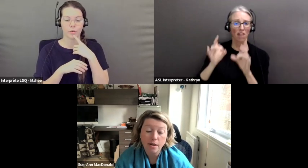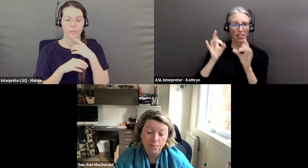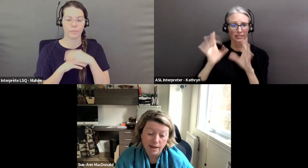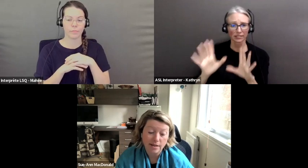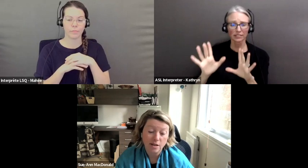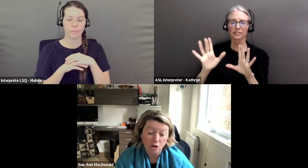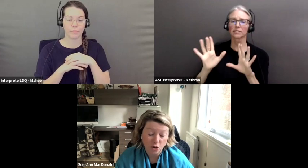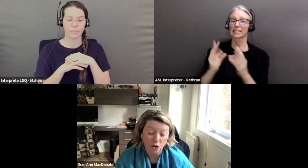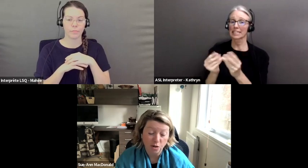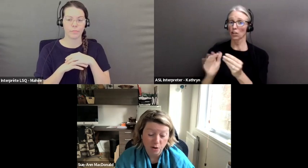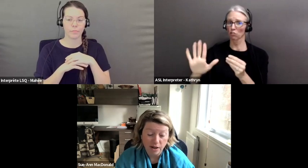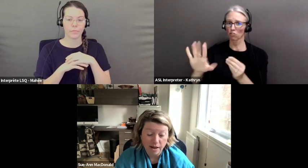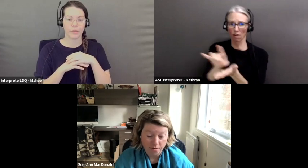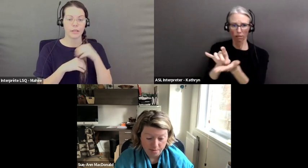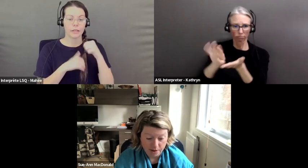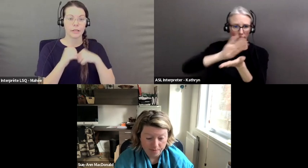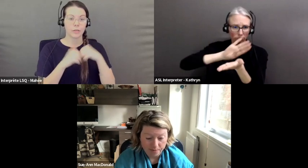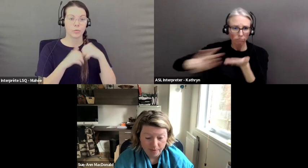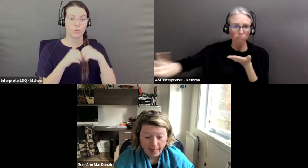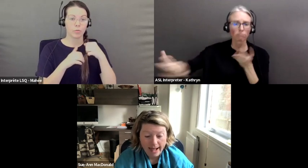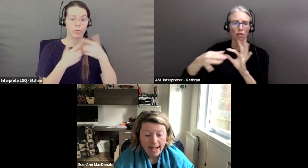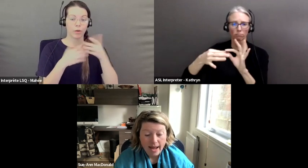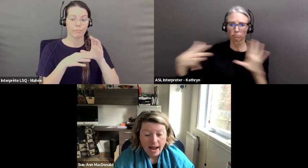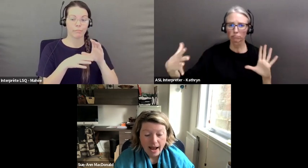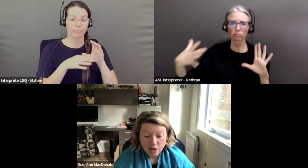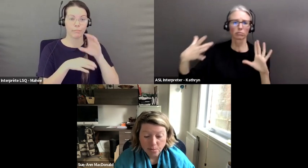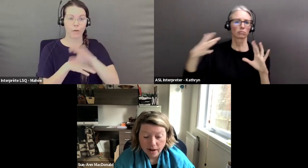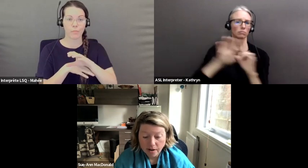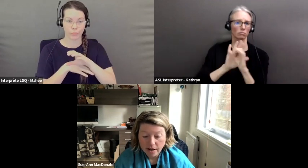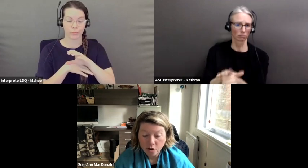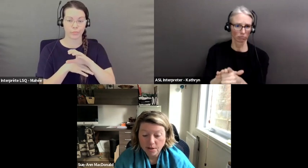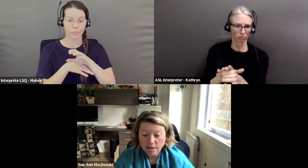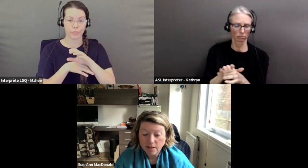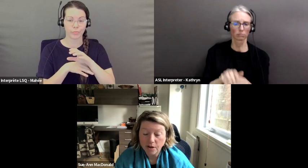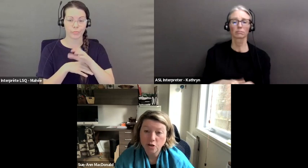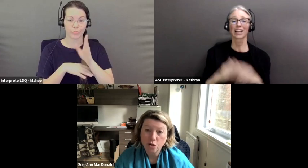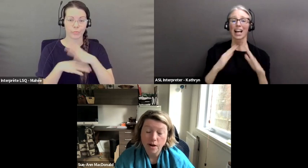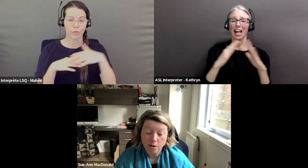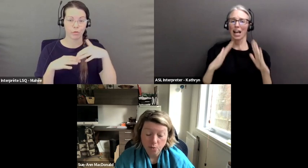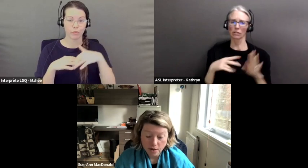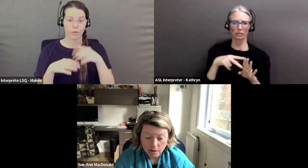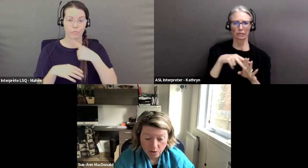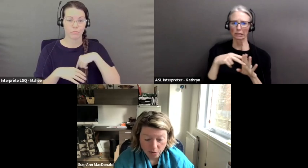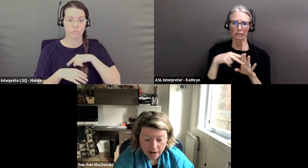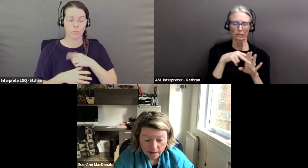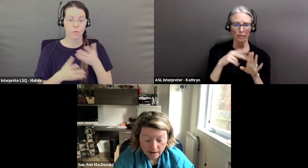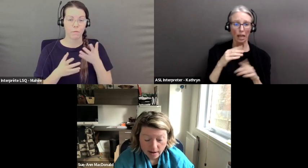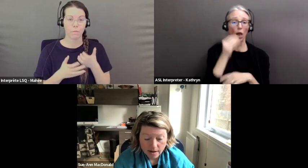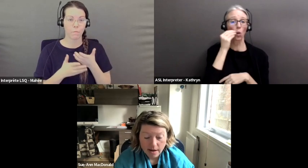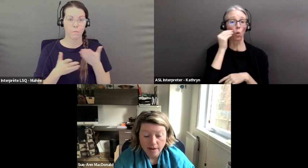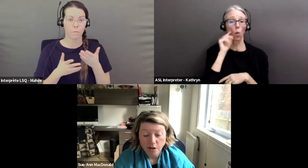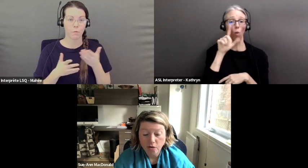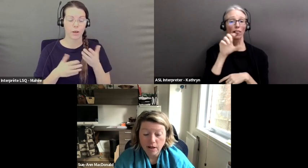territory, place, culture, community, and family. Housing precarity and homelessness are intertwined with this colonial